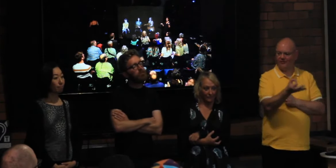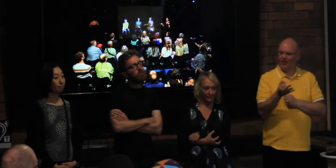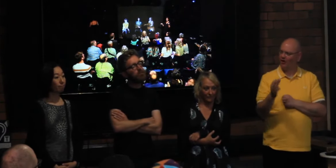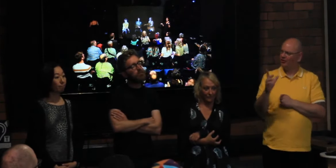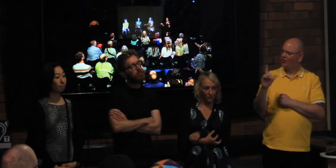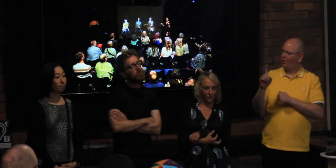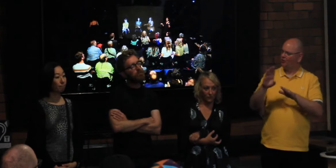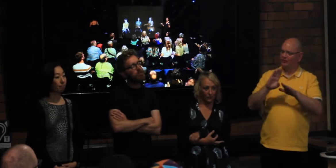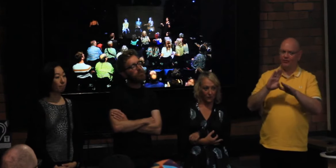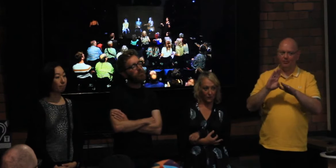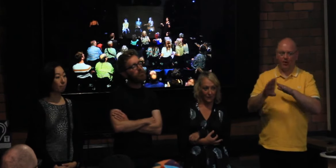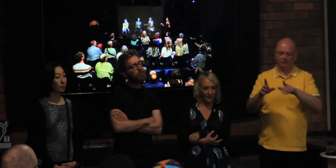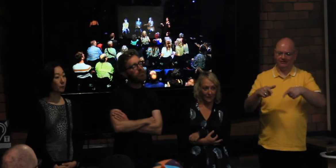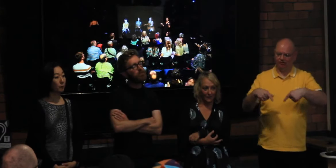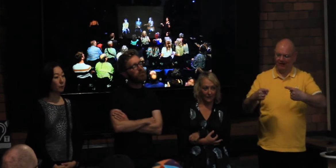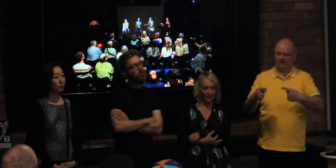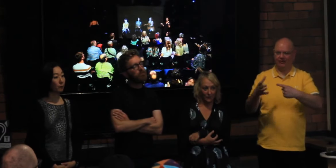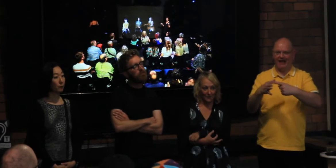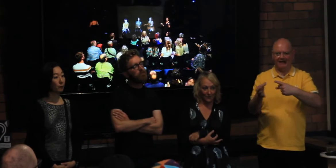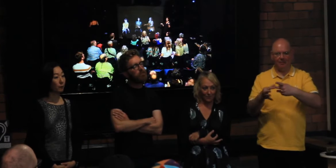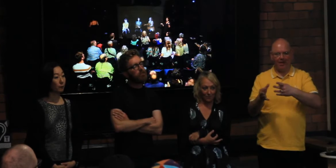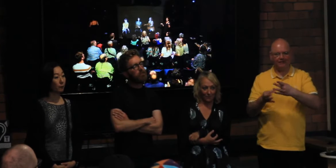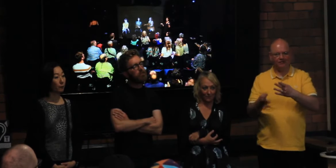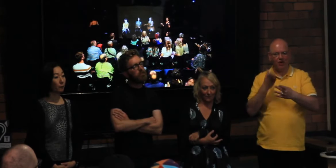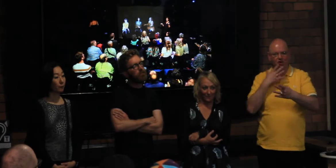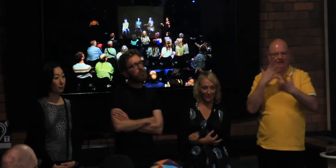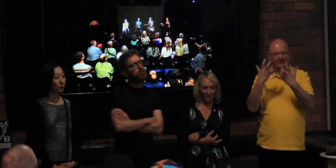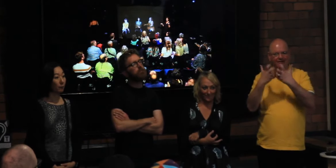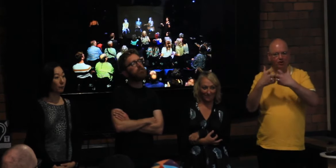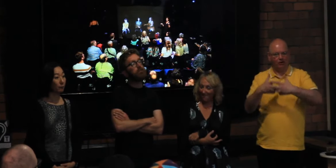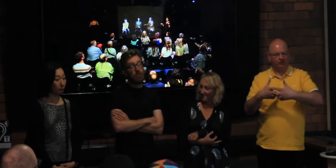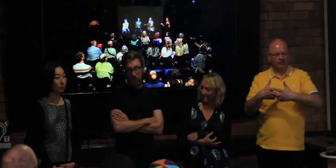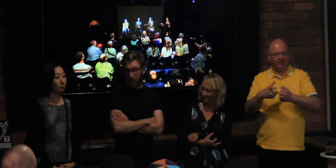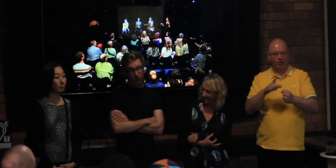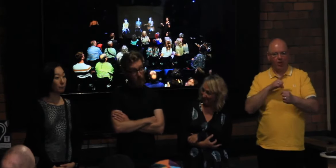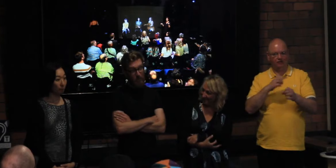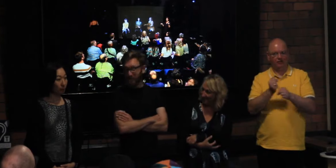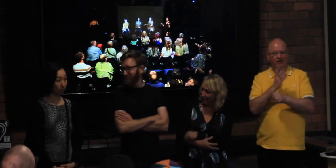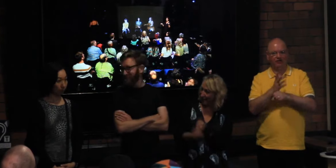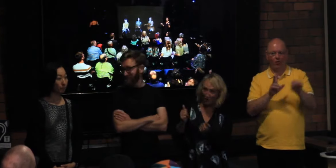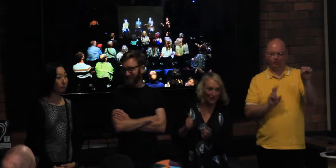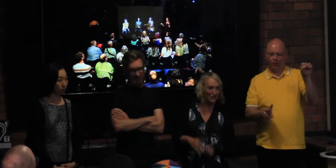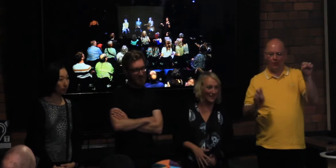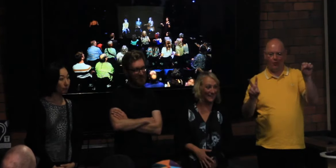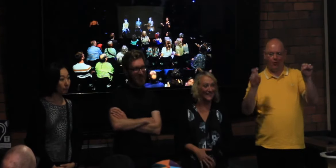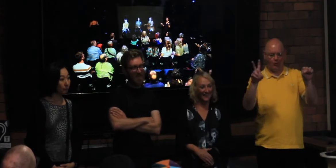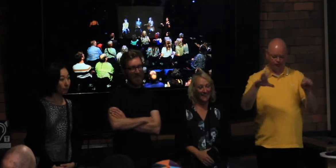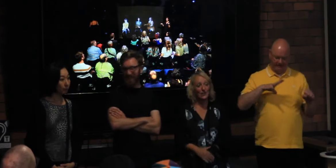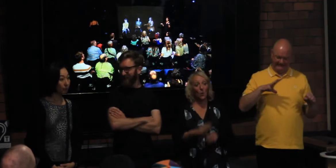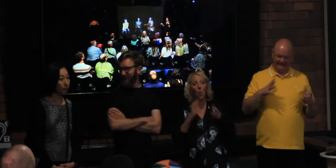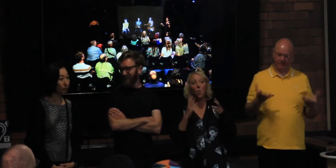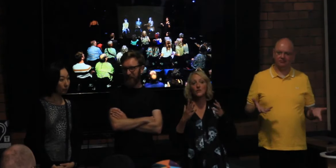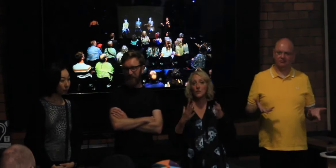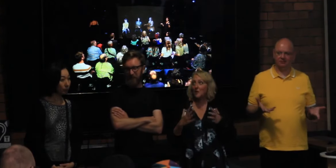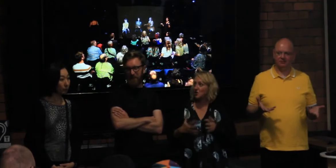aspect for Chisato and the team in using this technology and making it tour ready? Great question.